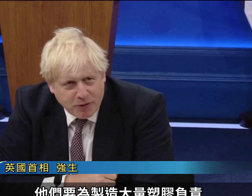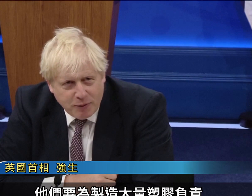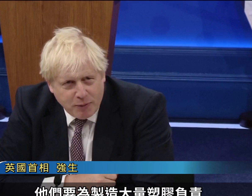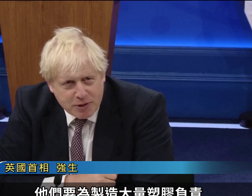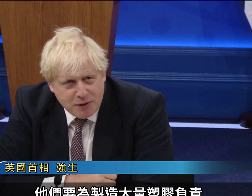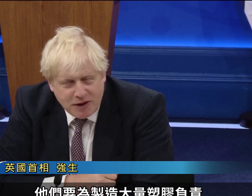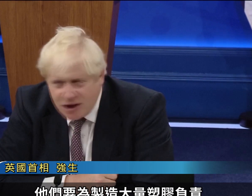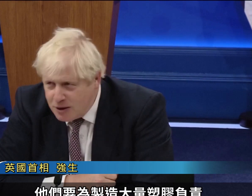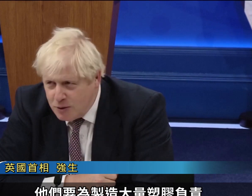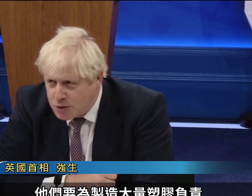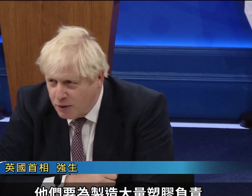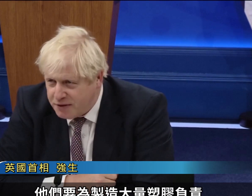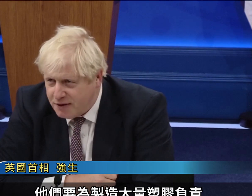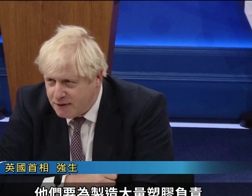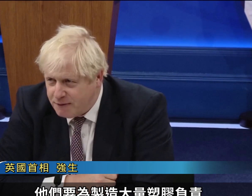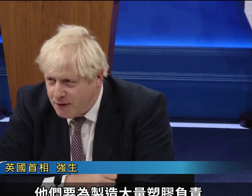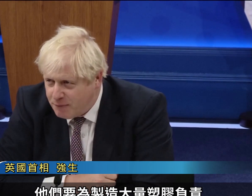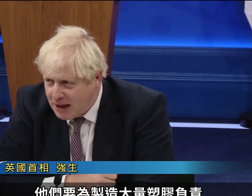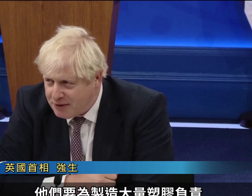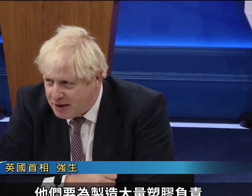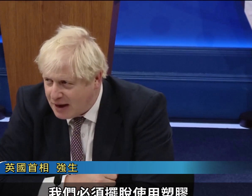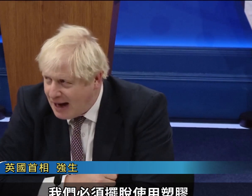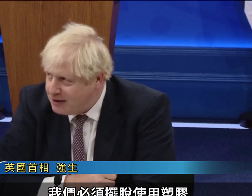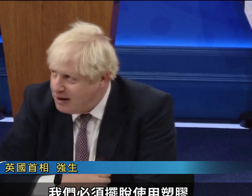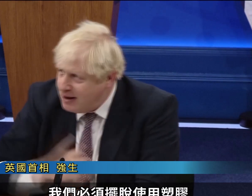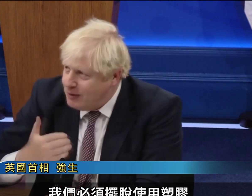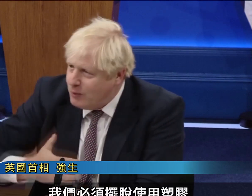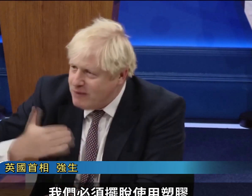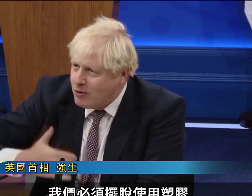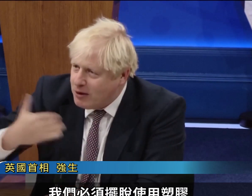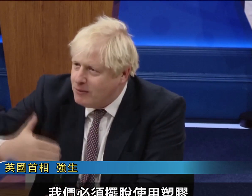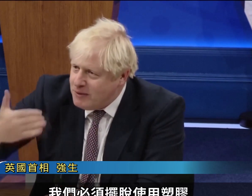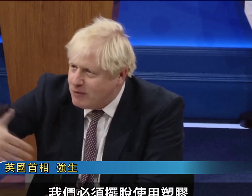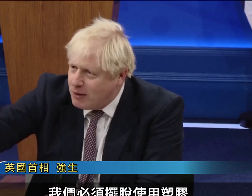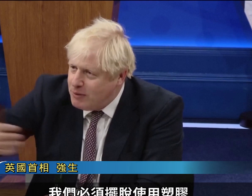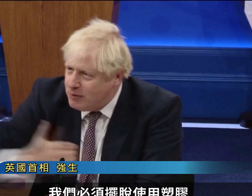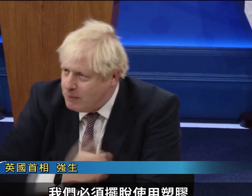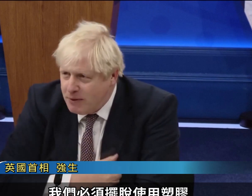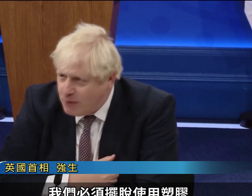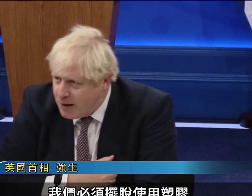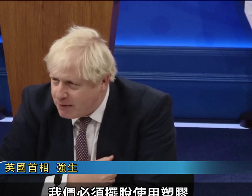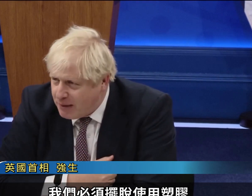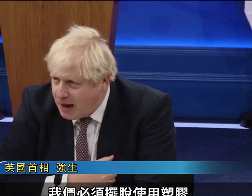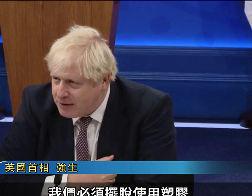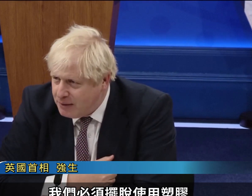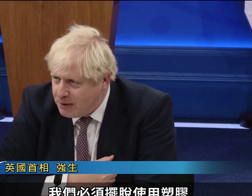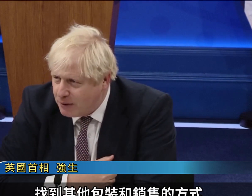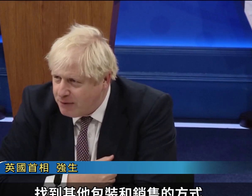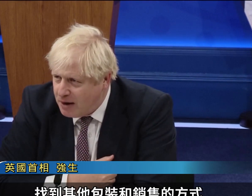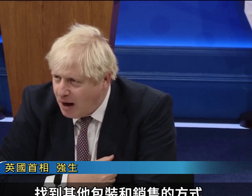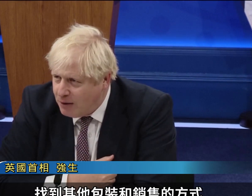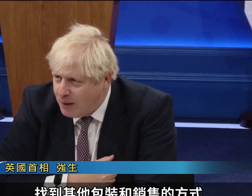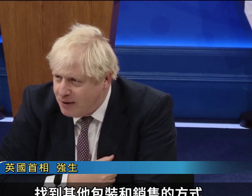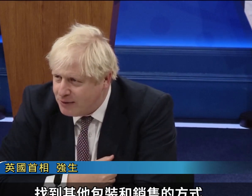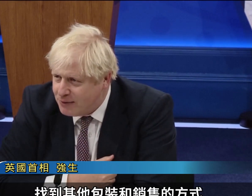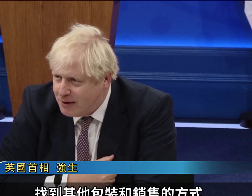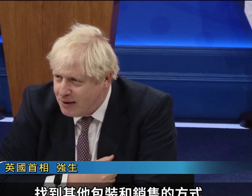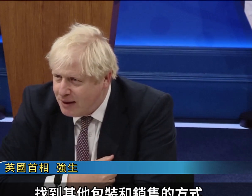responsible for producing huge quantities of plastic, and we've got to move away from that, and we've got to find other ways